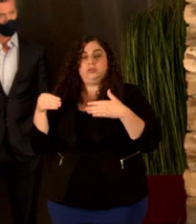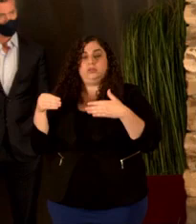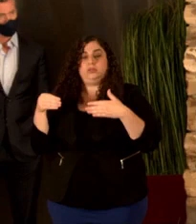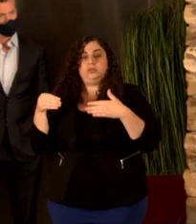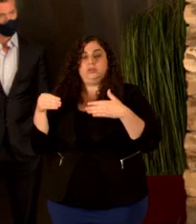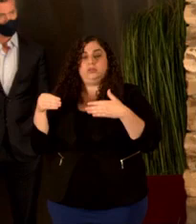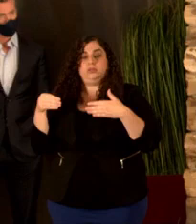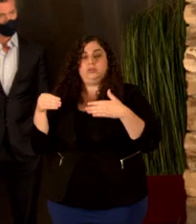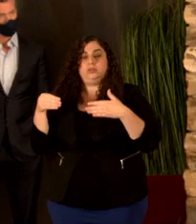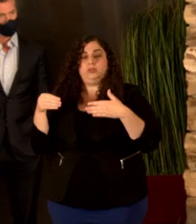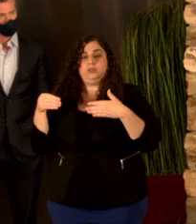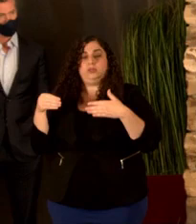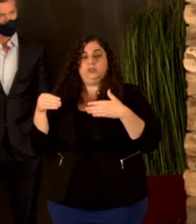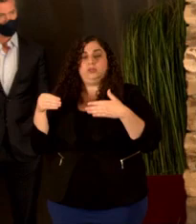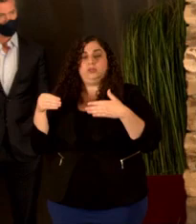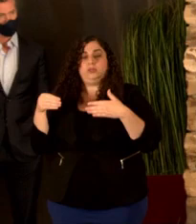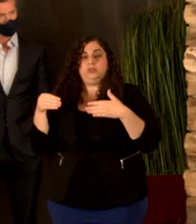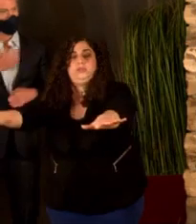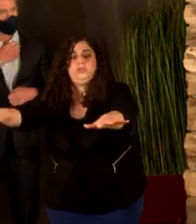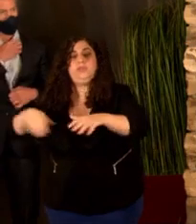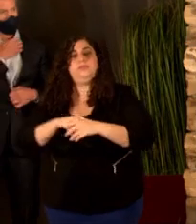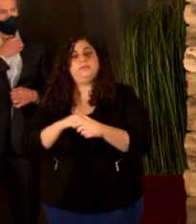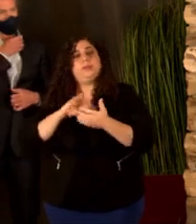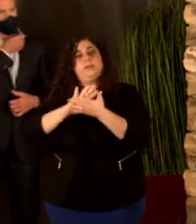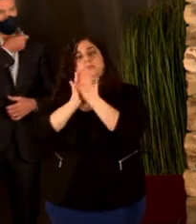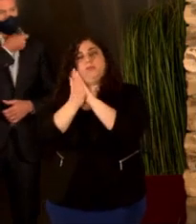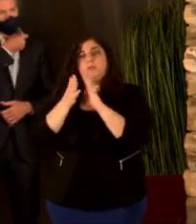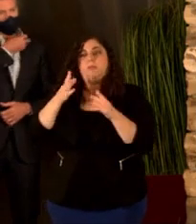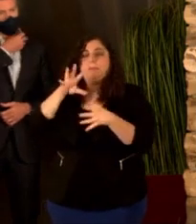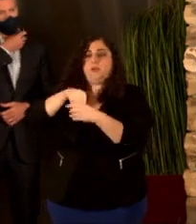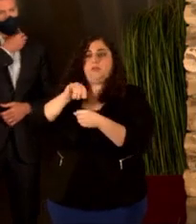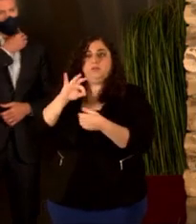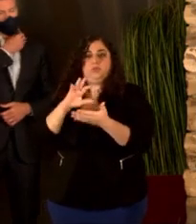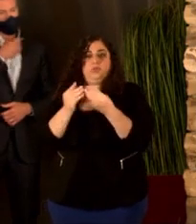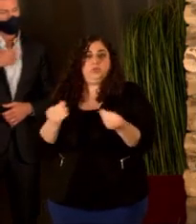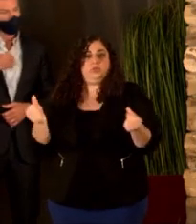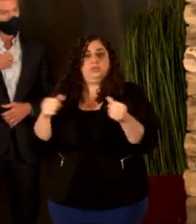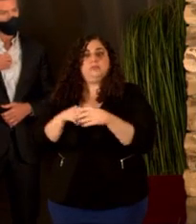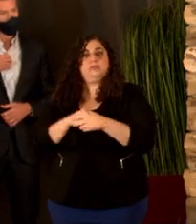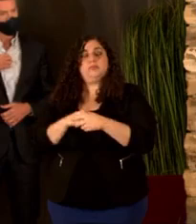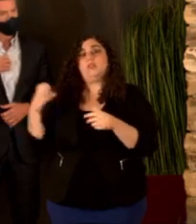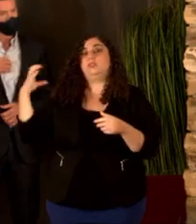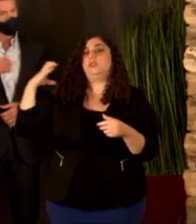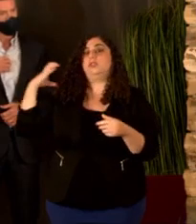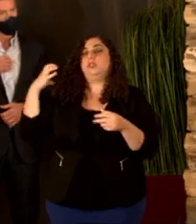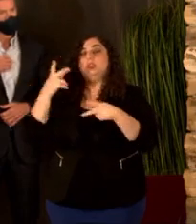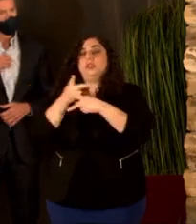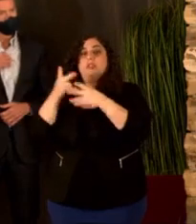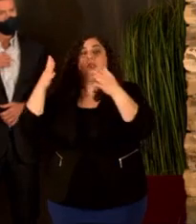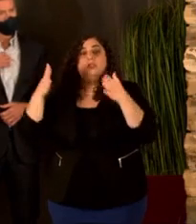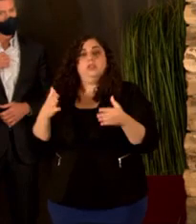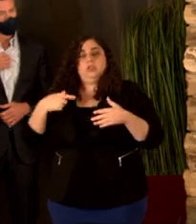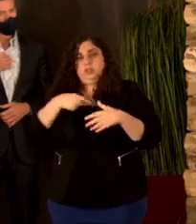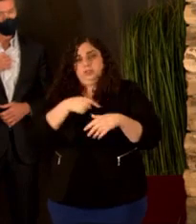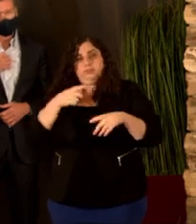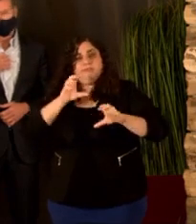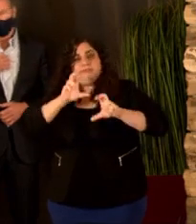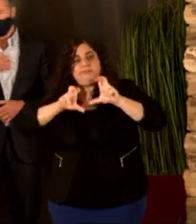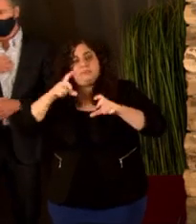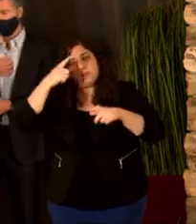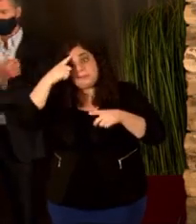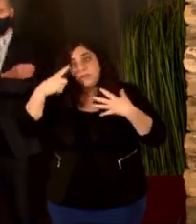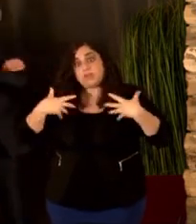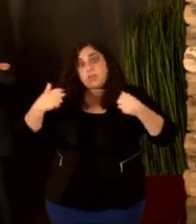to be a part of the solution. As chair of the Board of Supervisors, I've made re-envisioning our behavioral health system, our mental health and substance abuse,